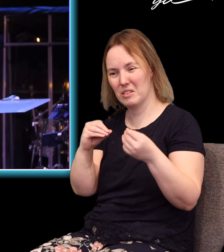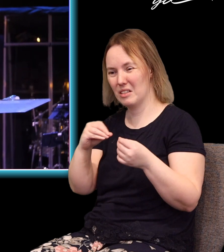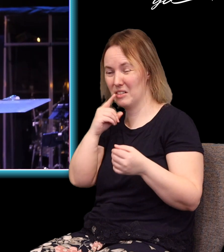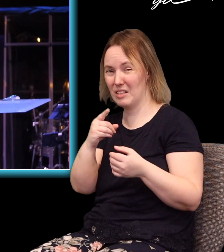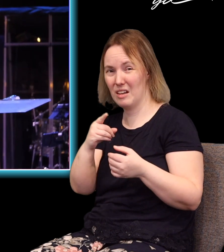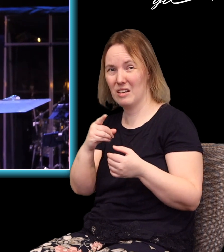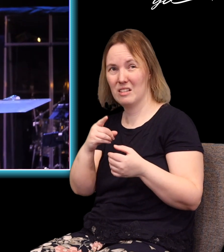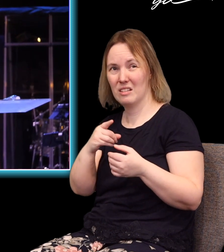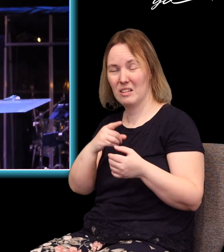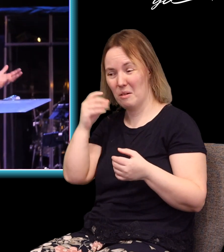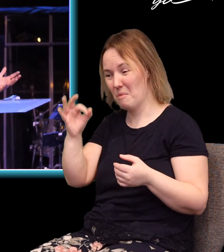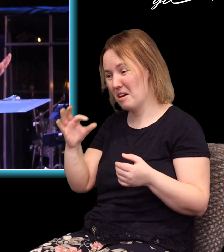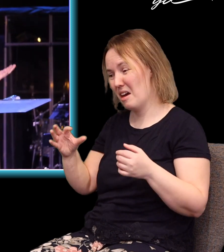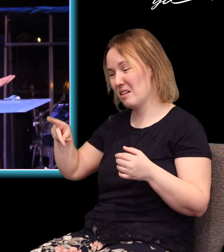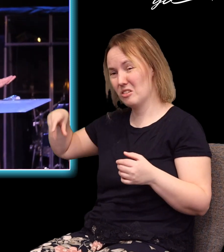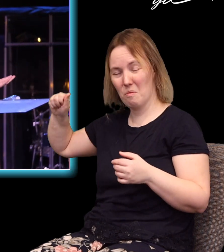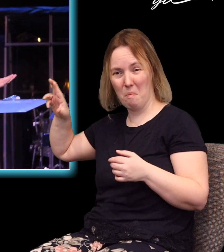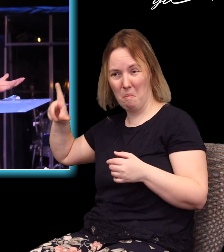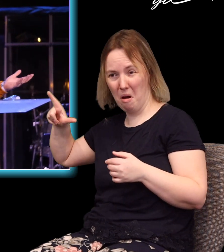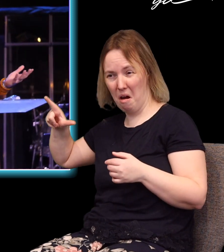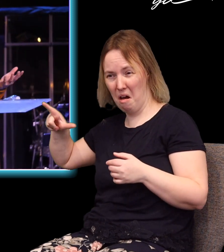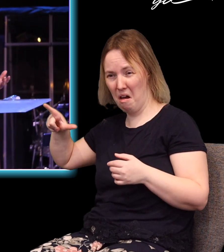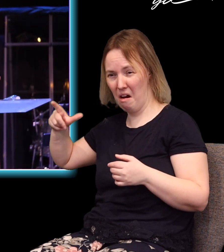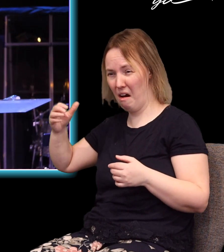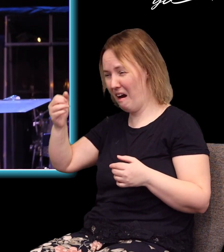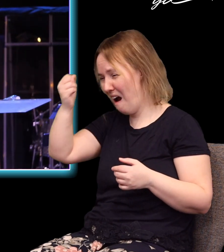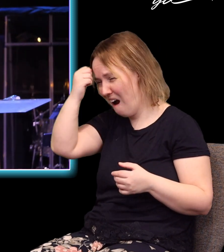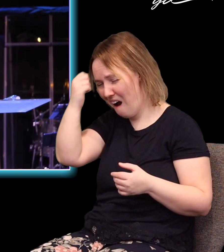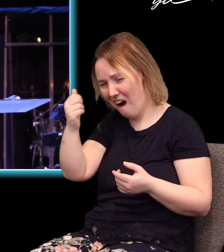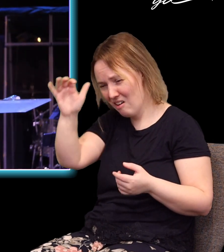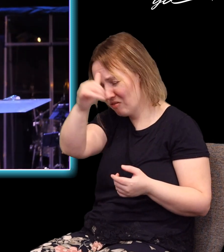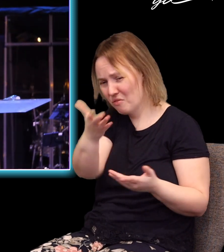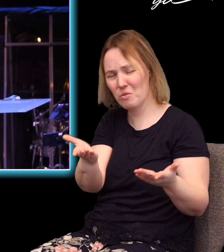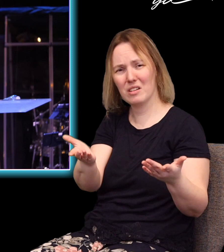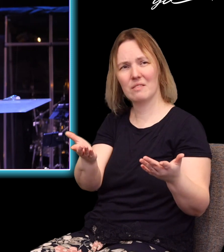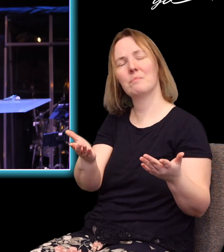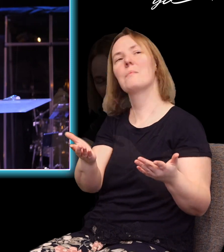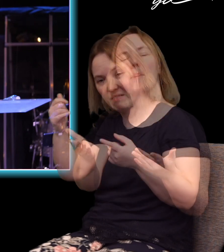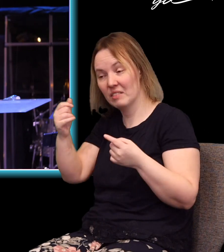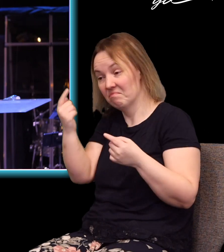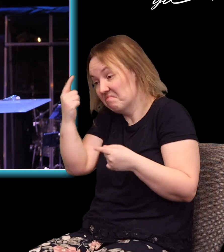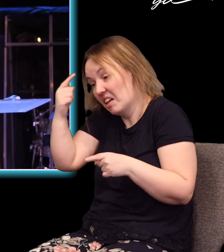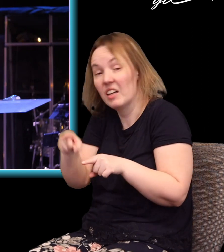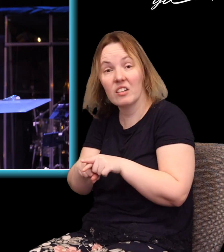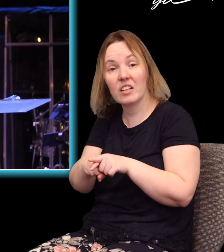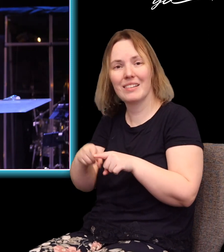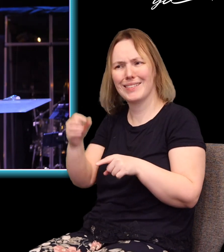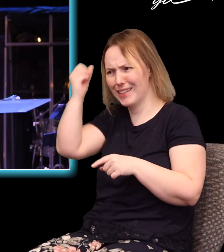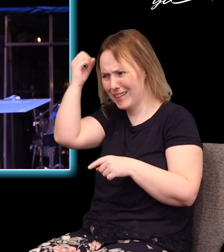idiot. I mean, with love, but you would think that. And you know, and I would kind of probably agree with you because that's the thought that comes to my